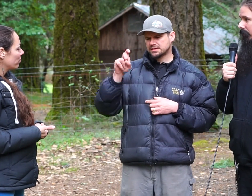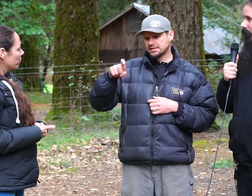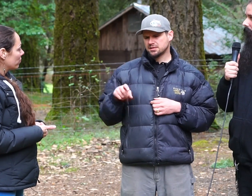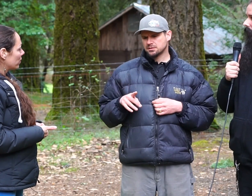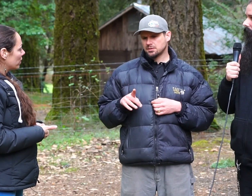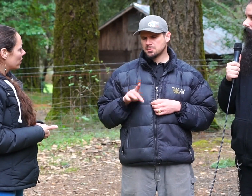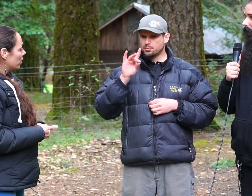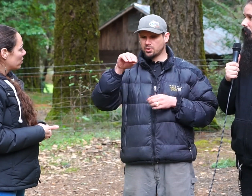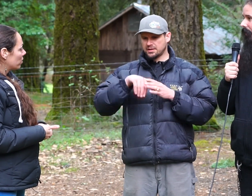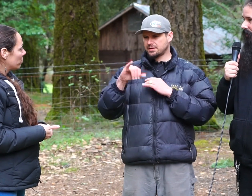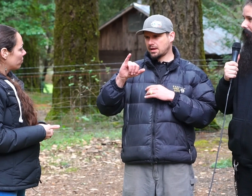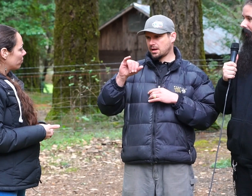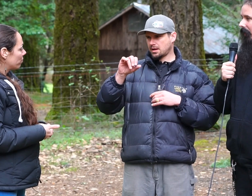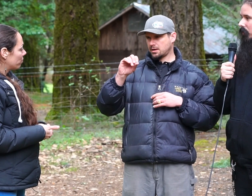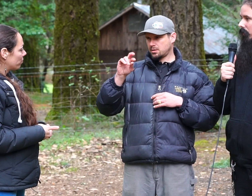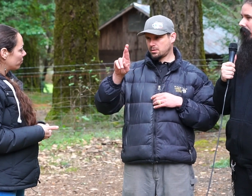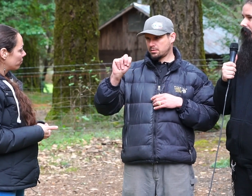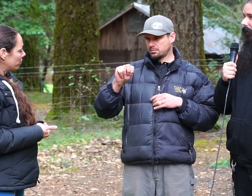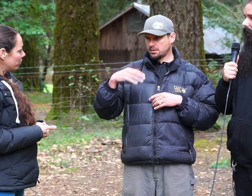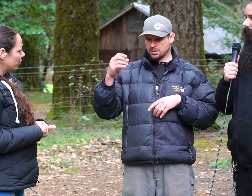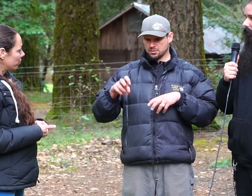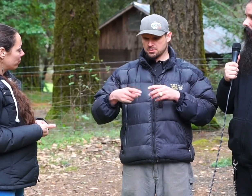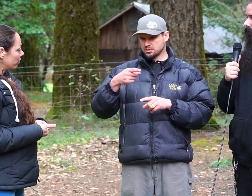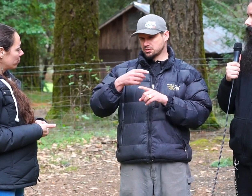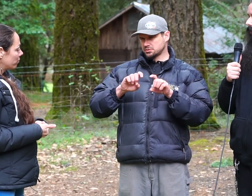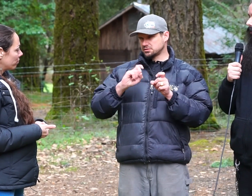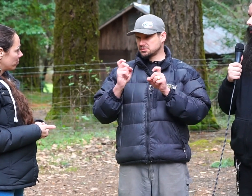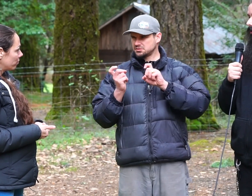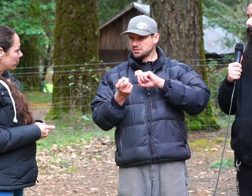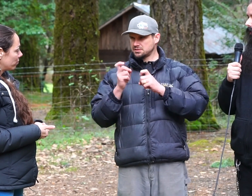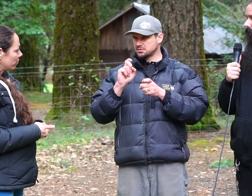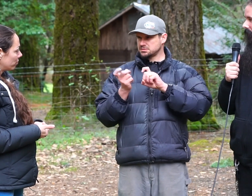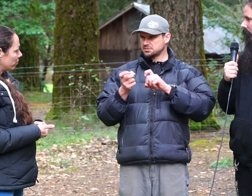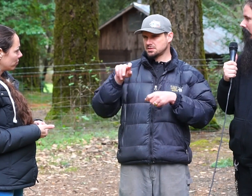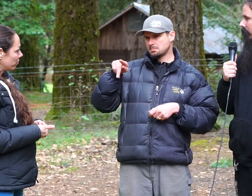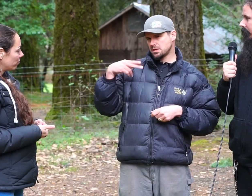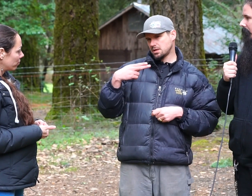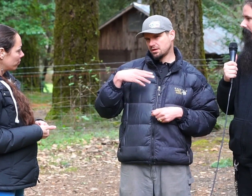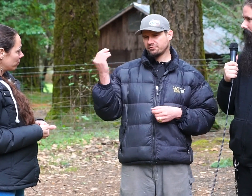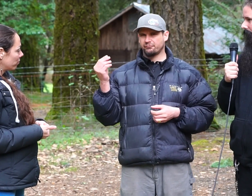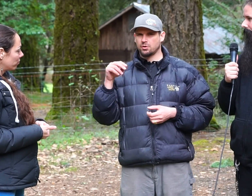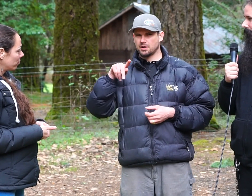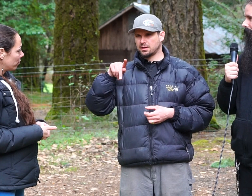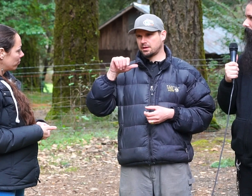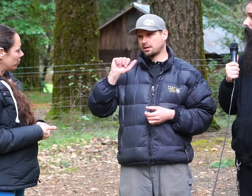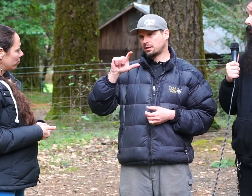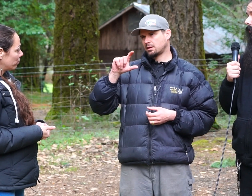and adjust the pH with things like calcium or potassium just to maintain stability but you